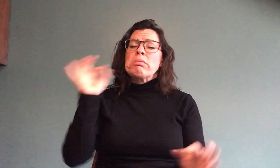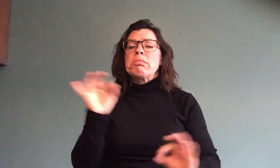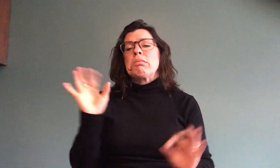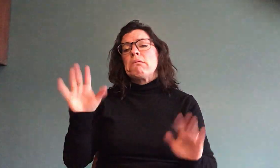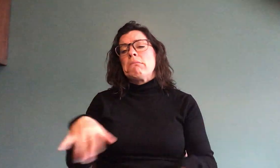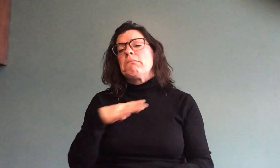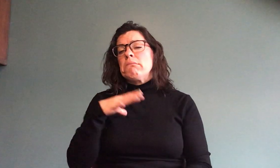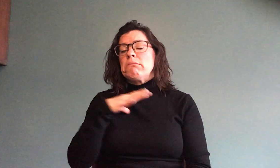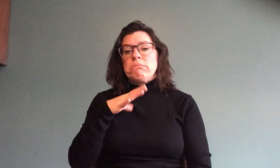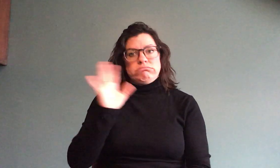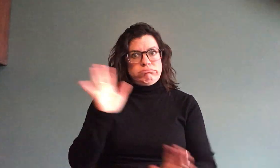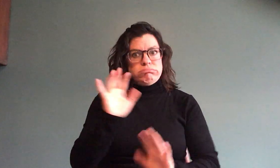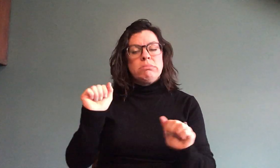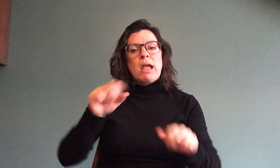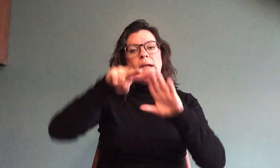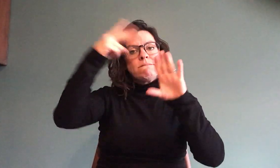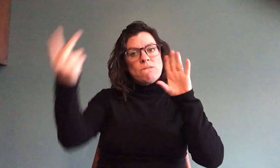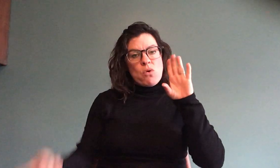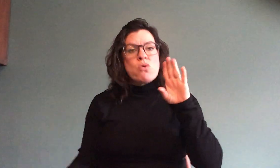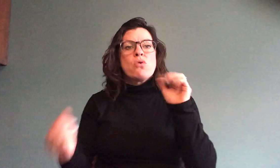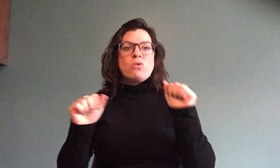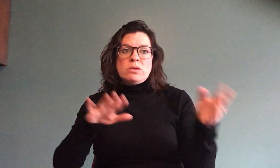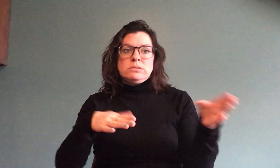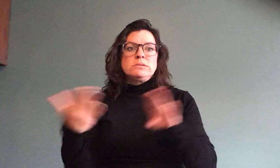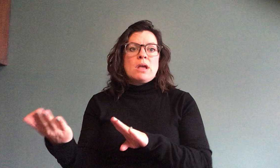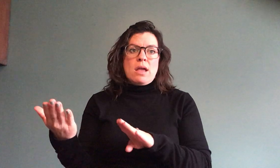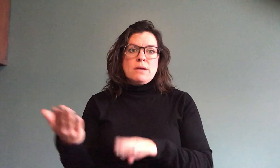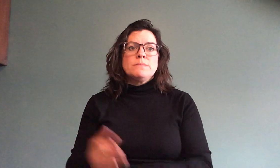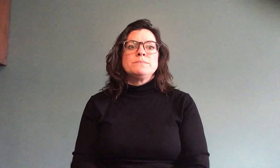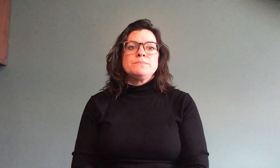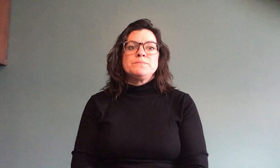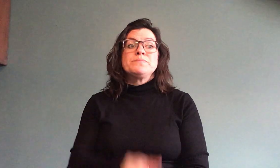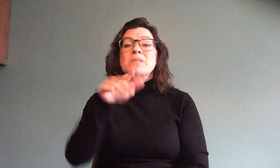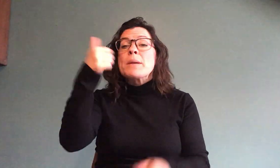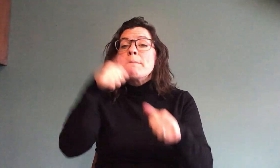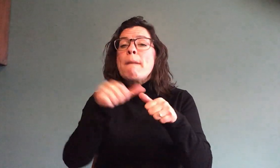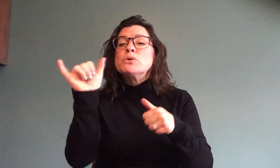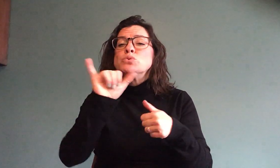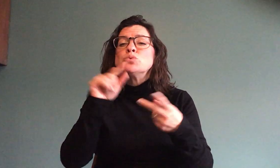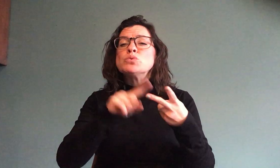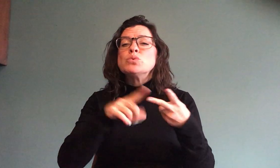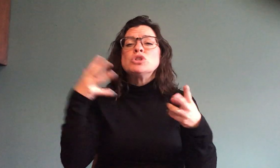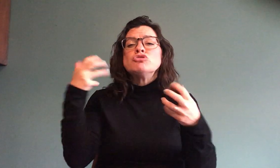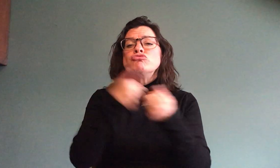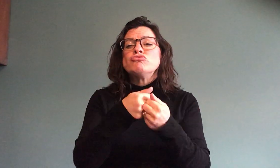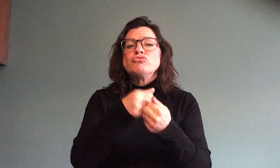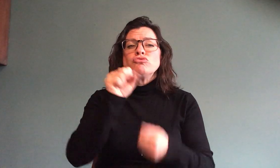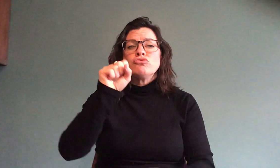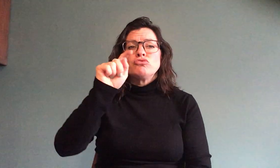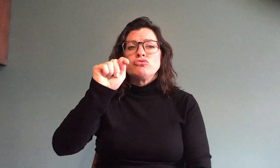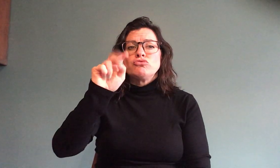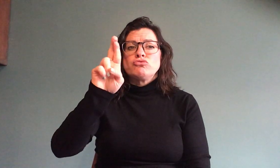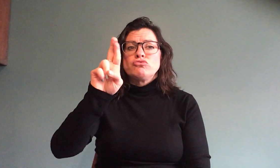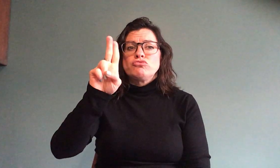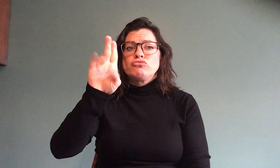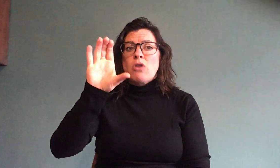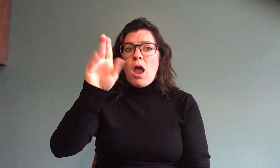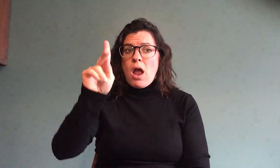So does anybody see a pattern here? We just did falls, now we're doing struck by. So what category are we in? Does anybody remember what